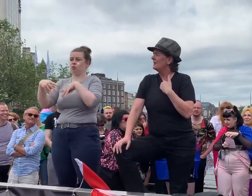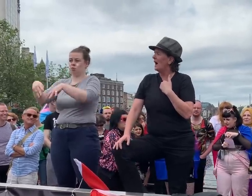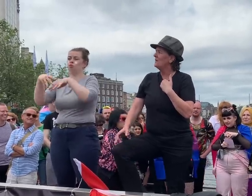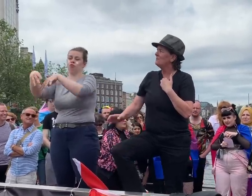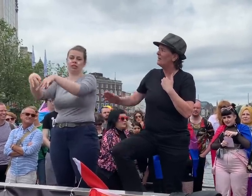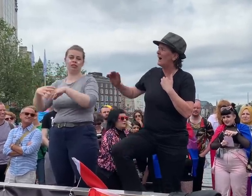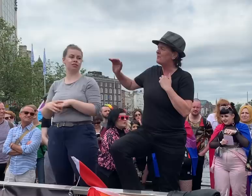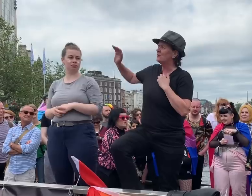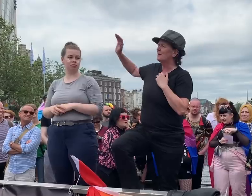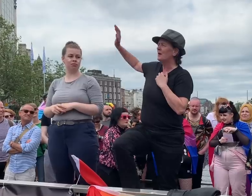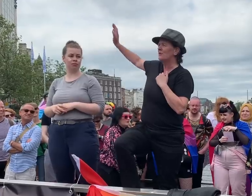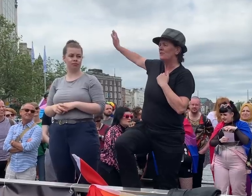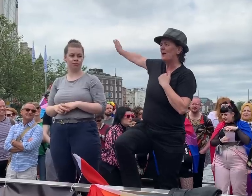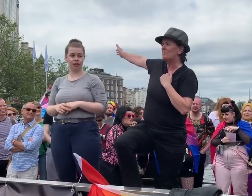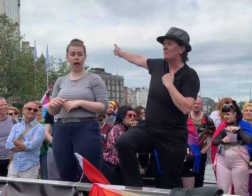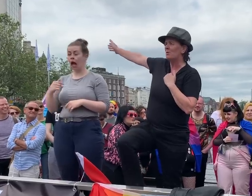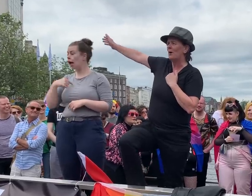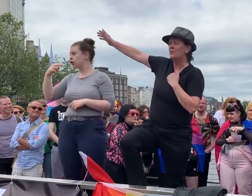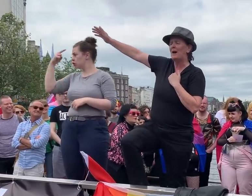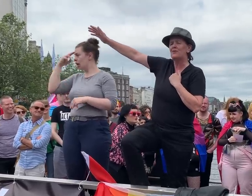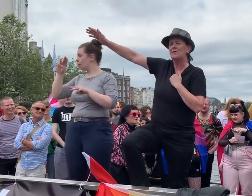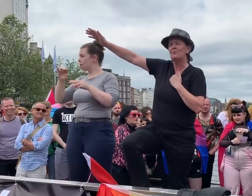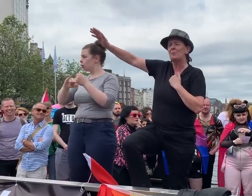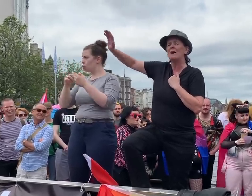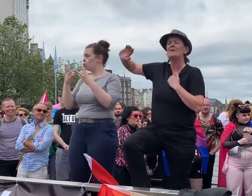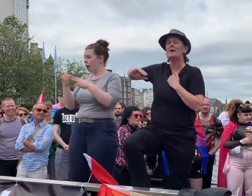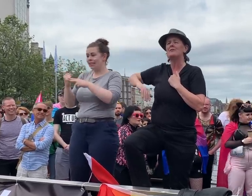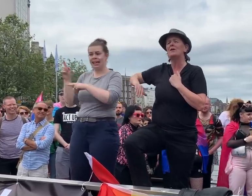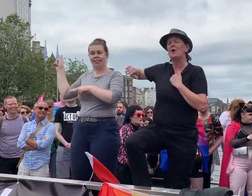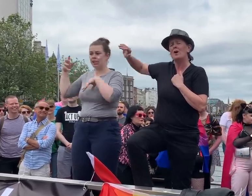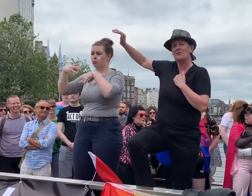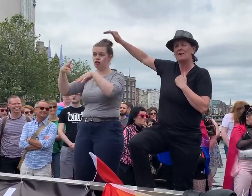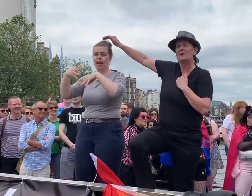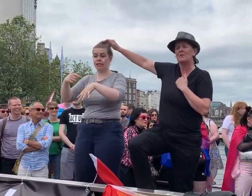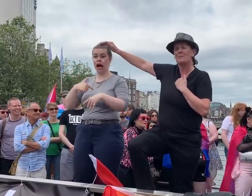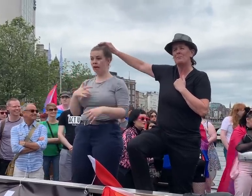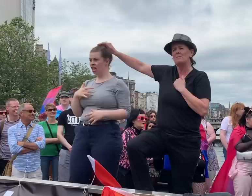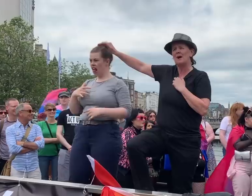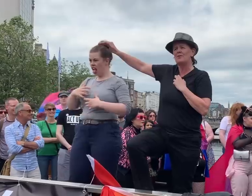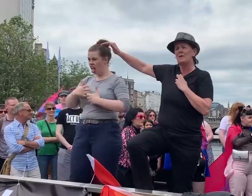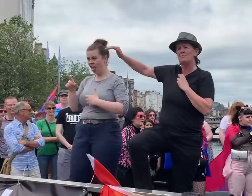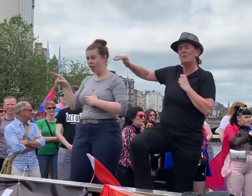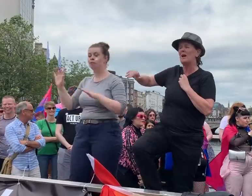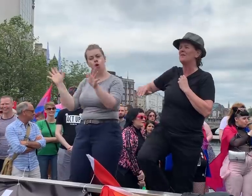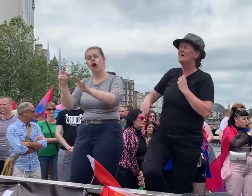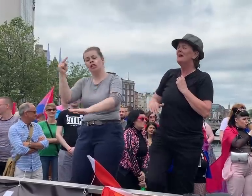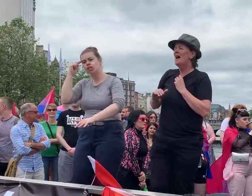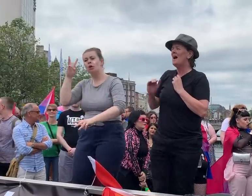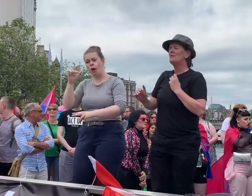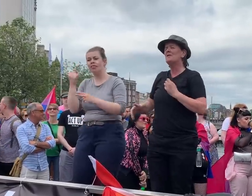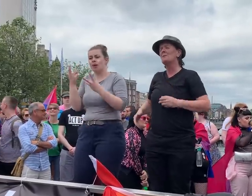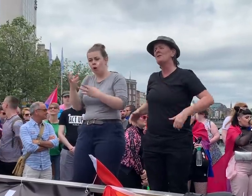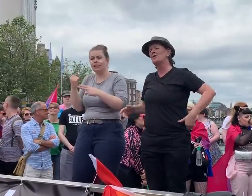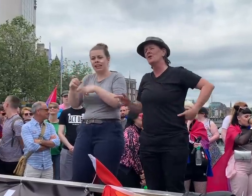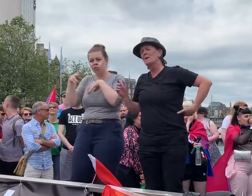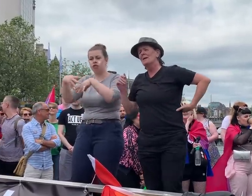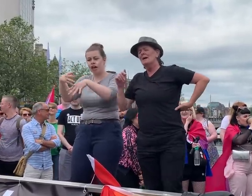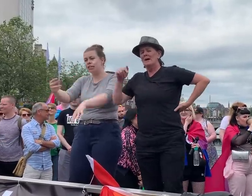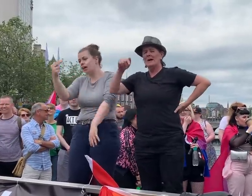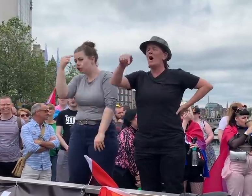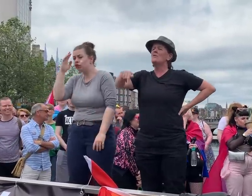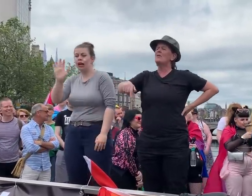thing, I absolutely understand people who want to march in this parade. I feel no hostility to people who march in this parade. Everything we